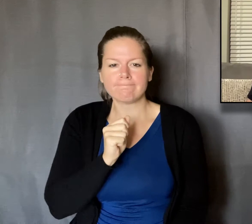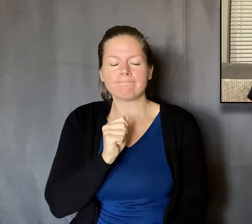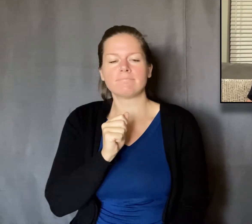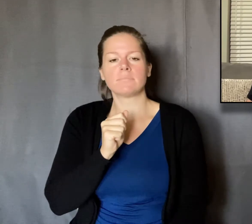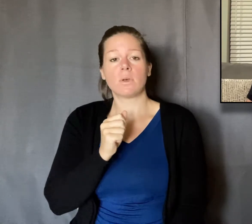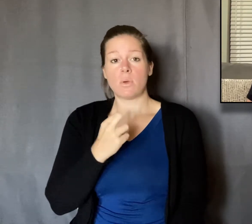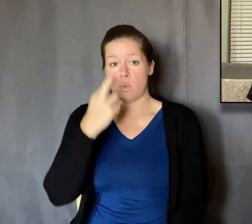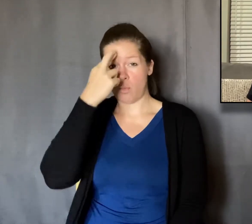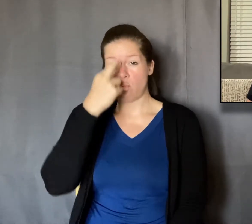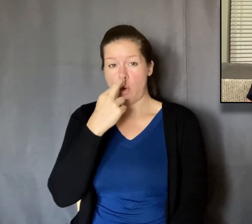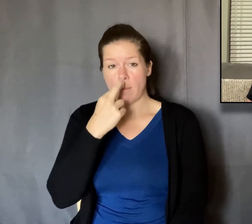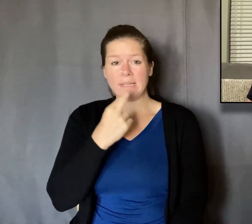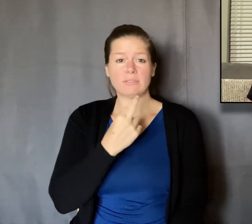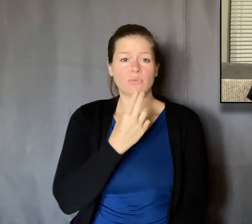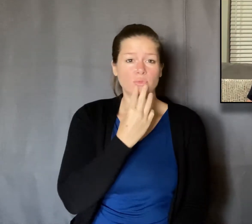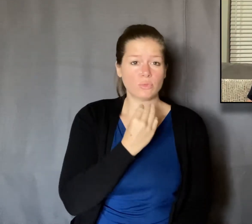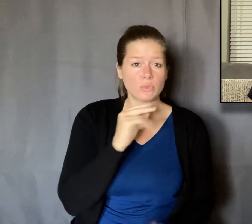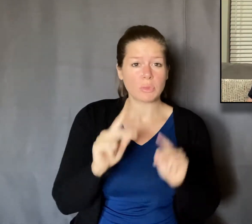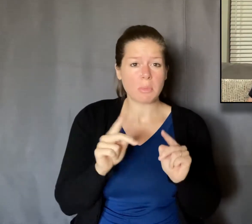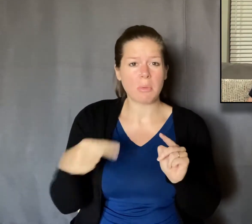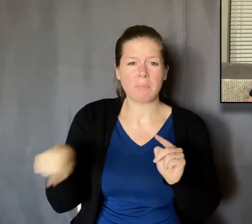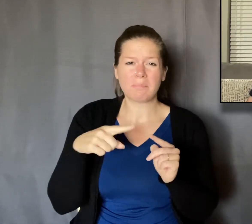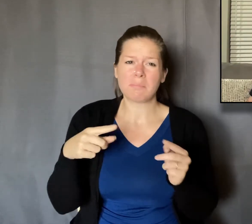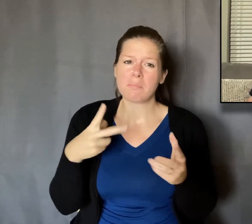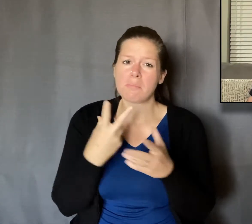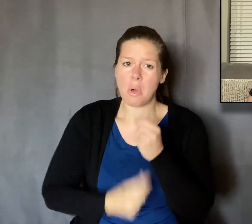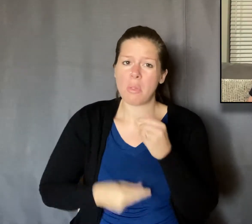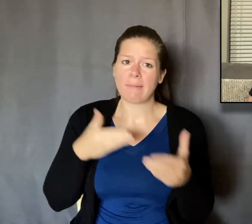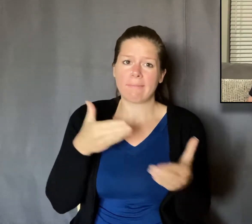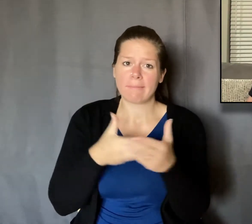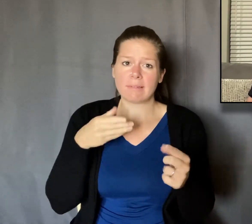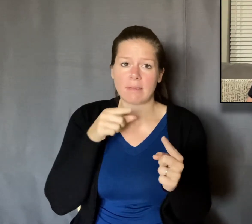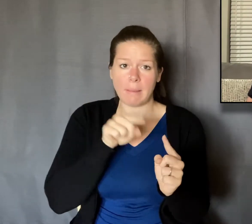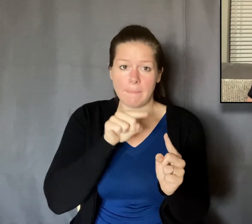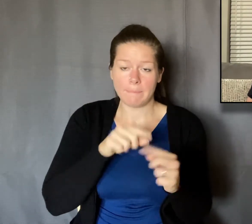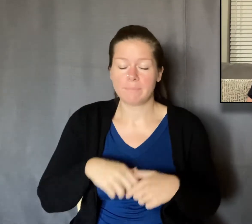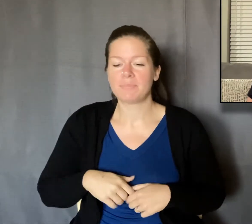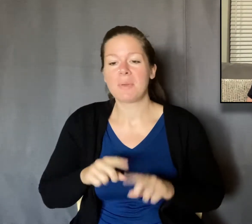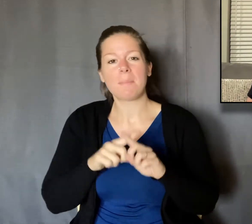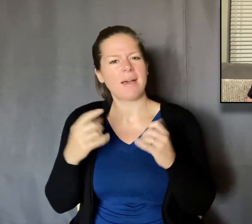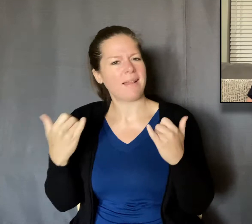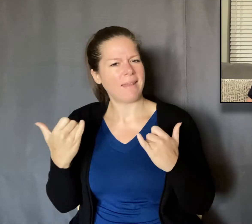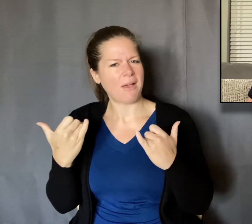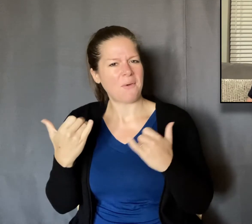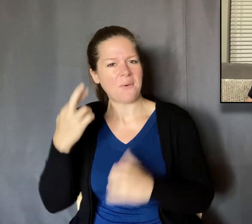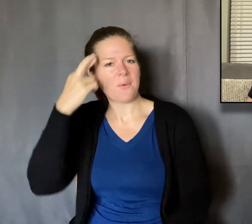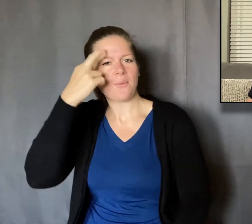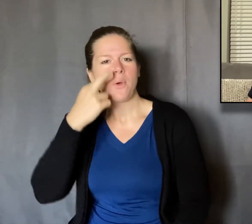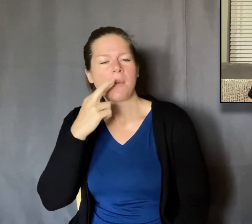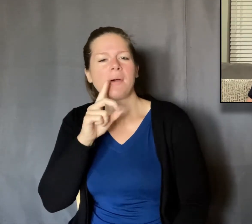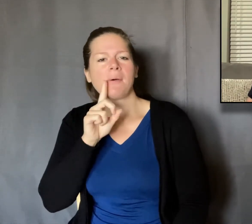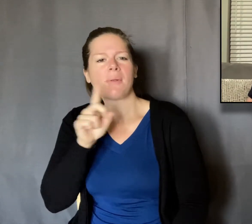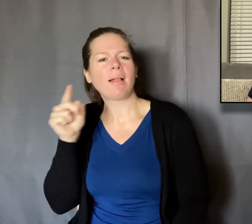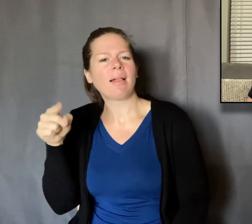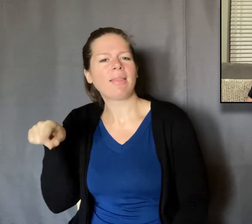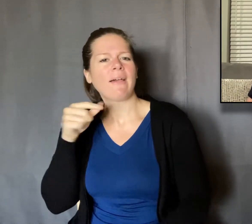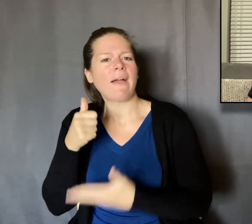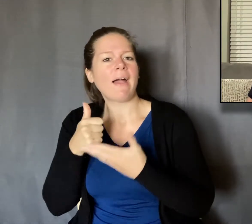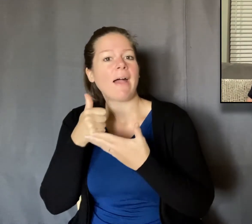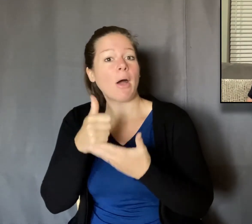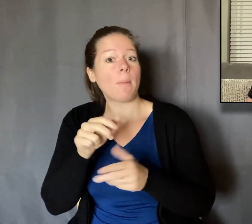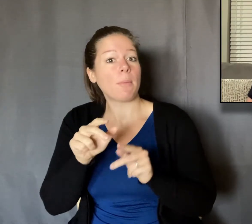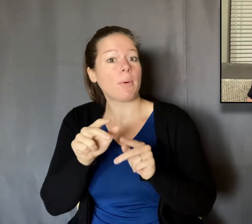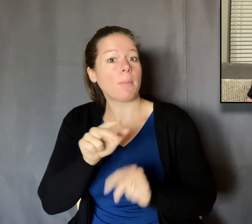see God use the Romans to actually help Paul, and we see the Jews and the high priest in particular